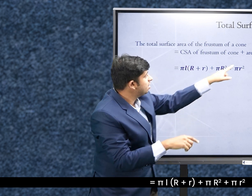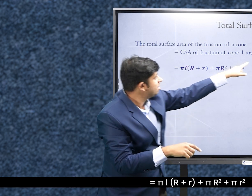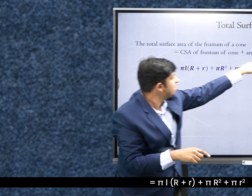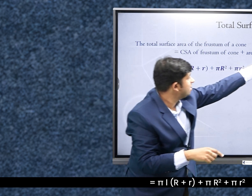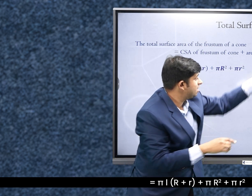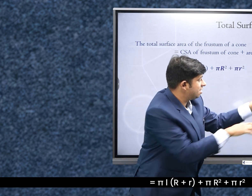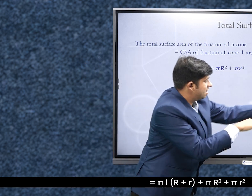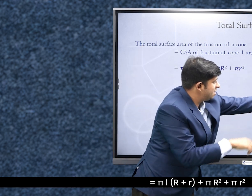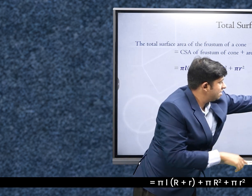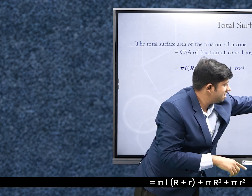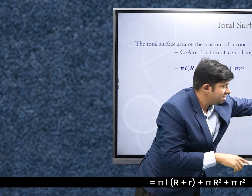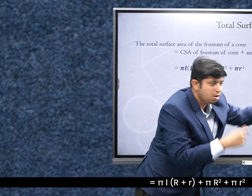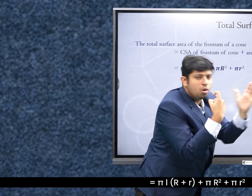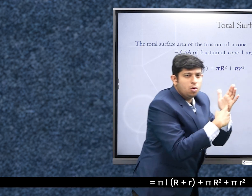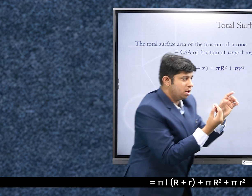r square plus pi r square.